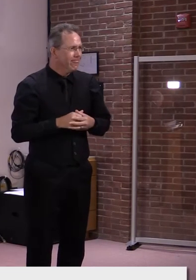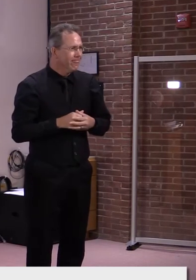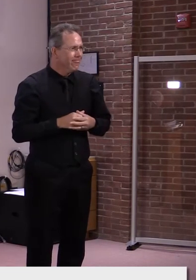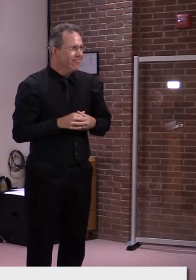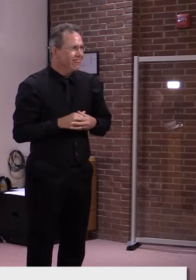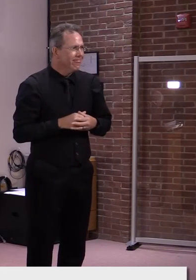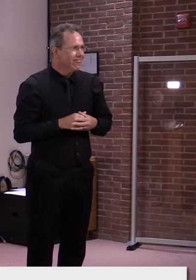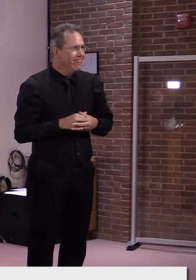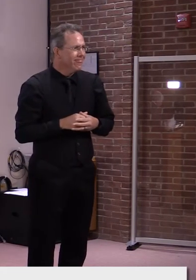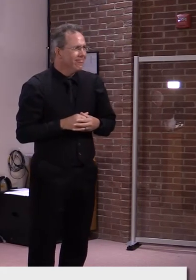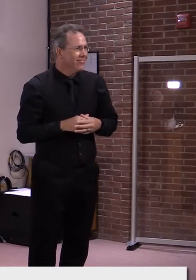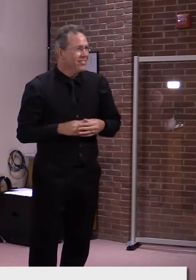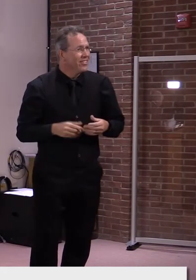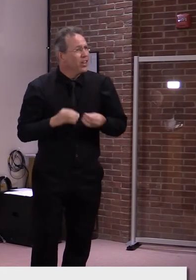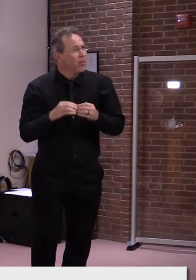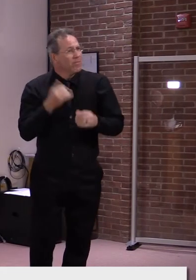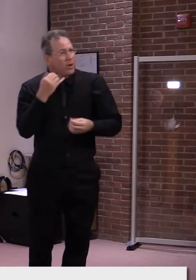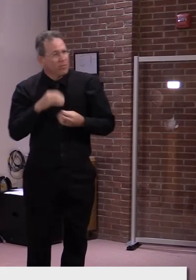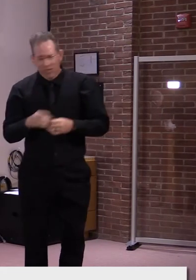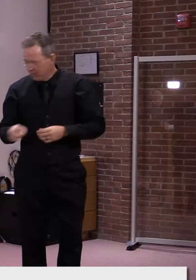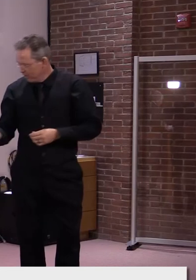is